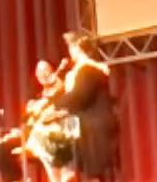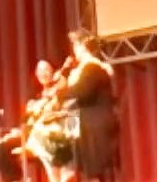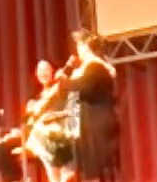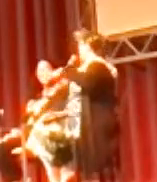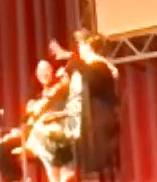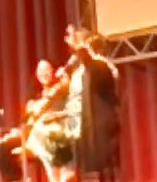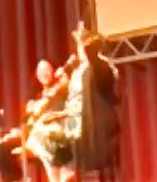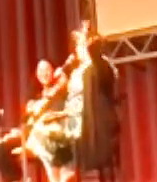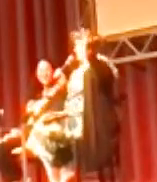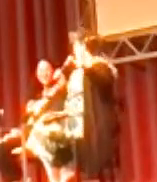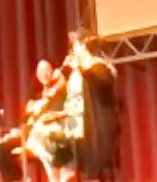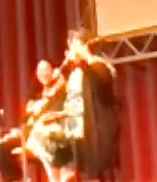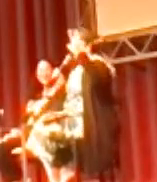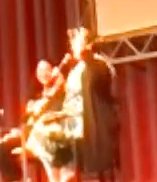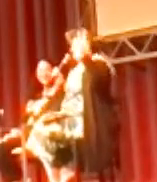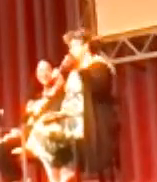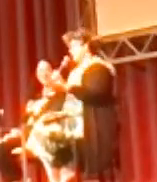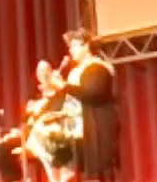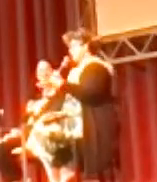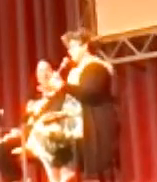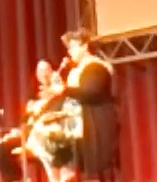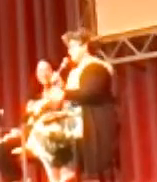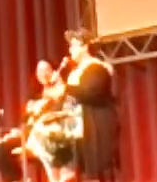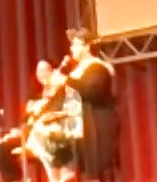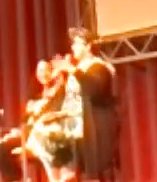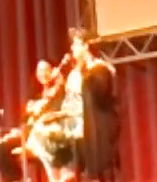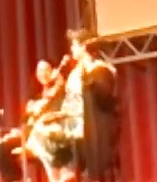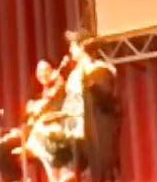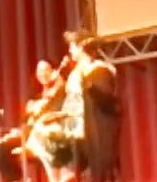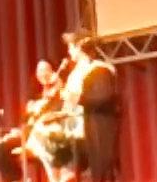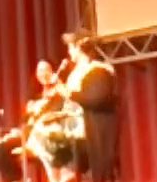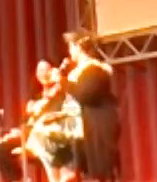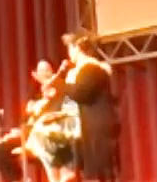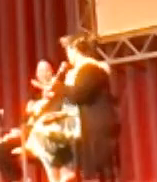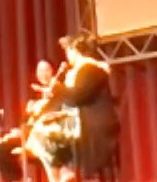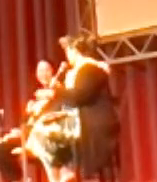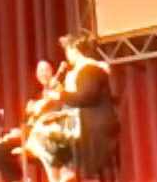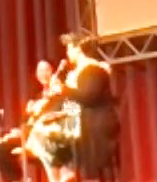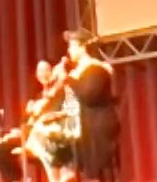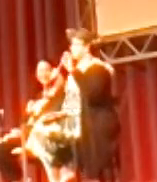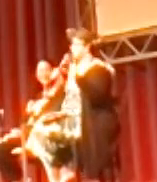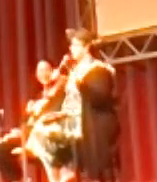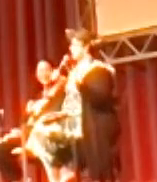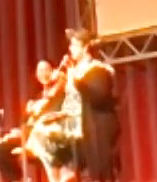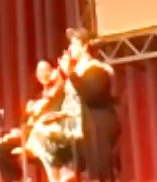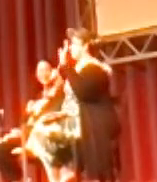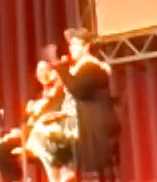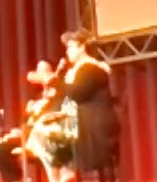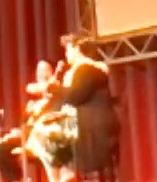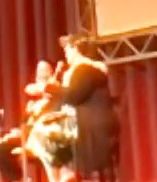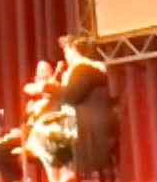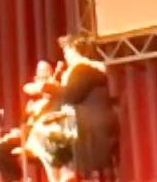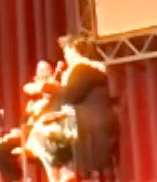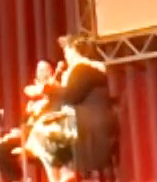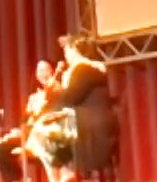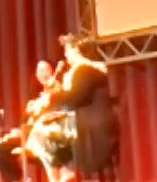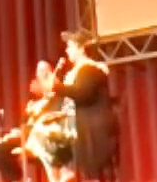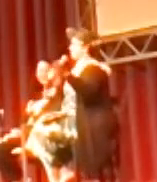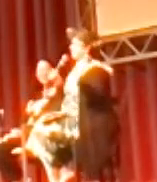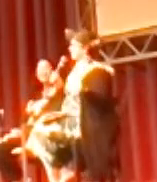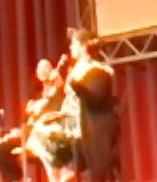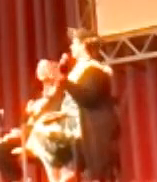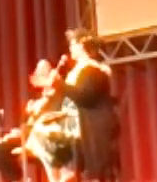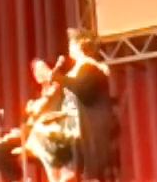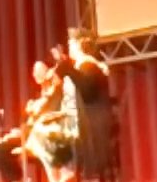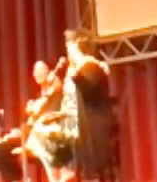logistical, you know, we're going to have 9 writers, how many directors, how many dramaturgs? We don't want to have one director for every